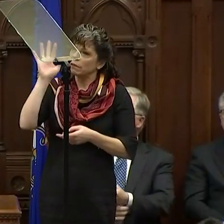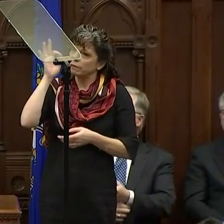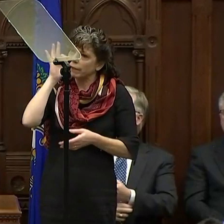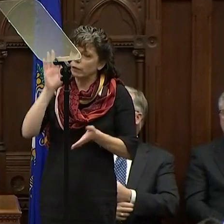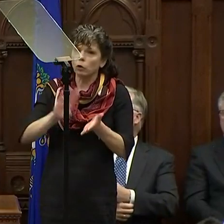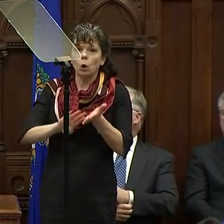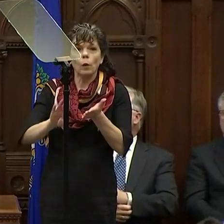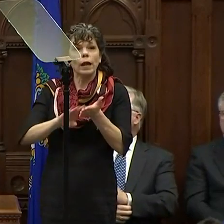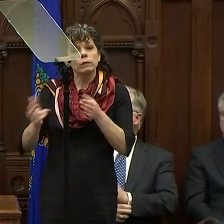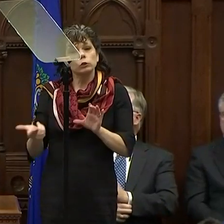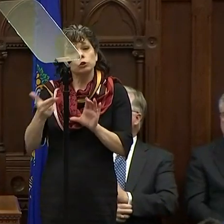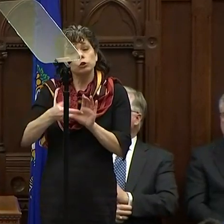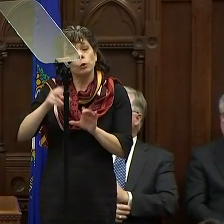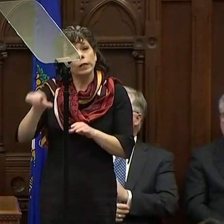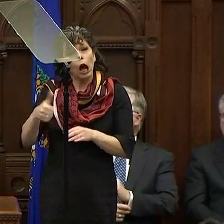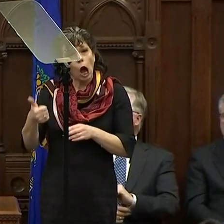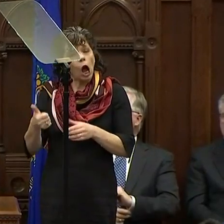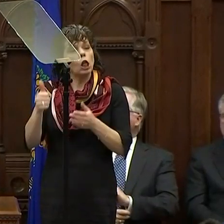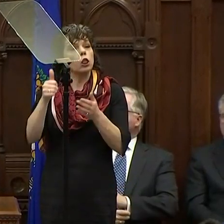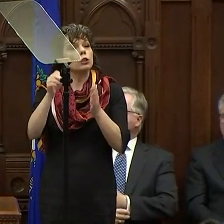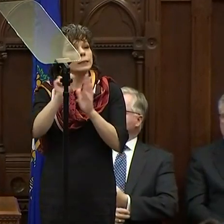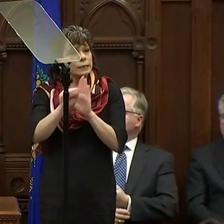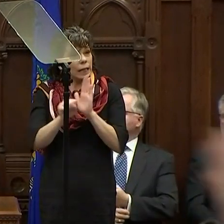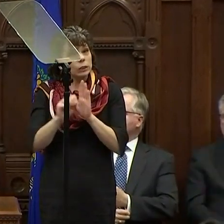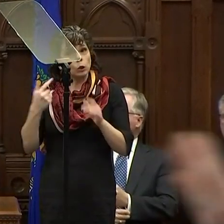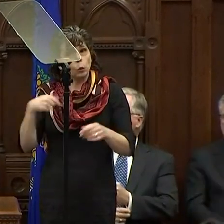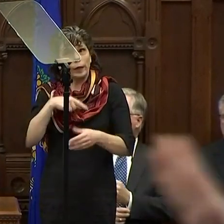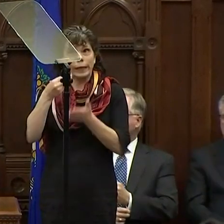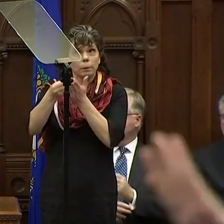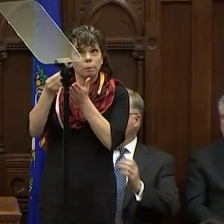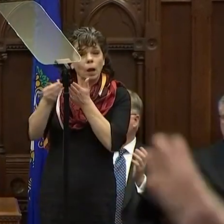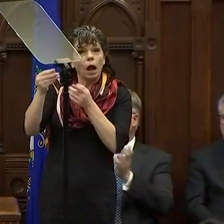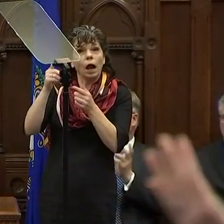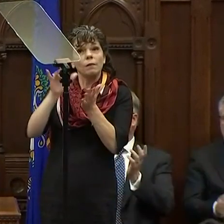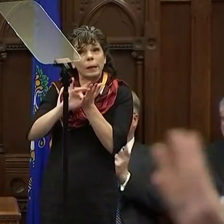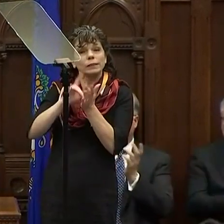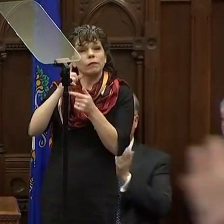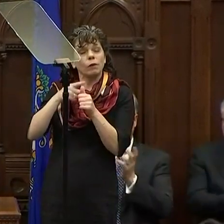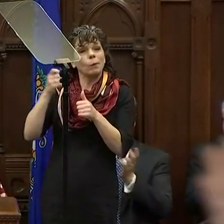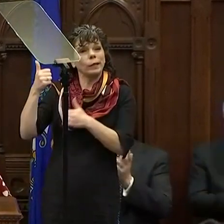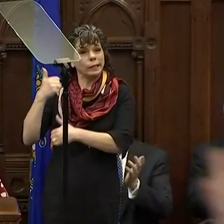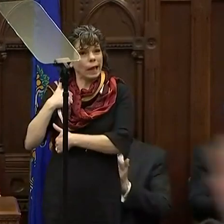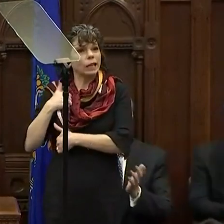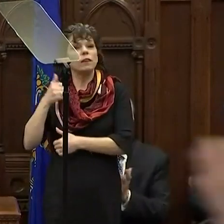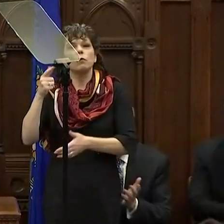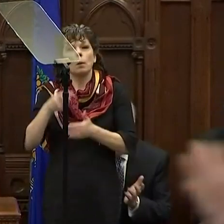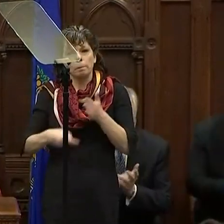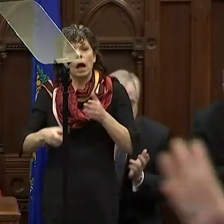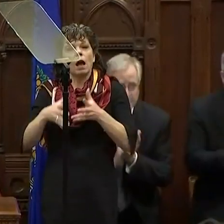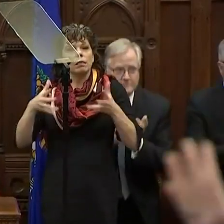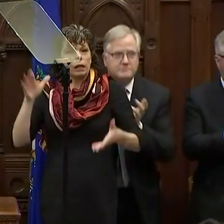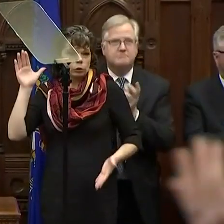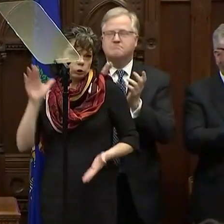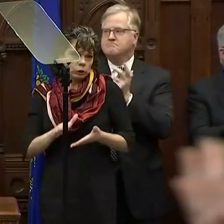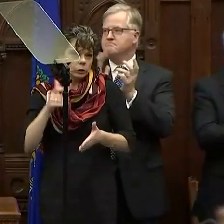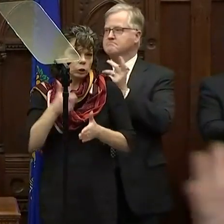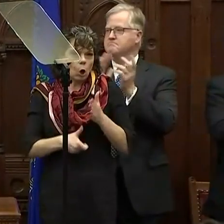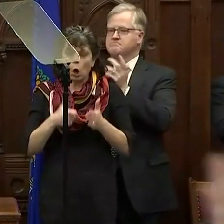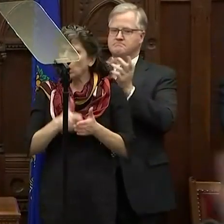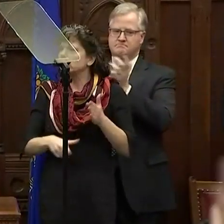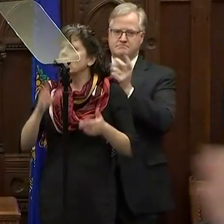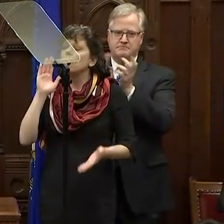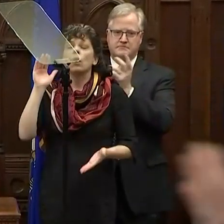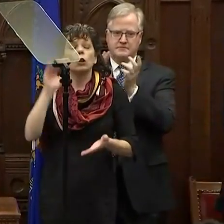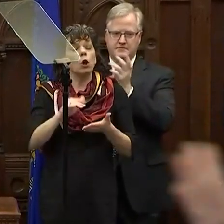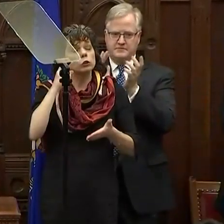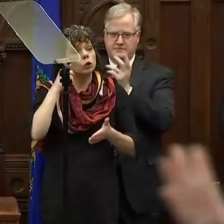other states so we can purchase pharma from Canada at much less cost. Much less cost to you, much less cost to the state, much